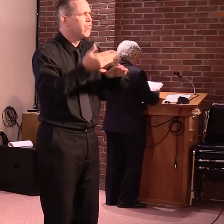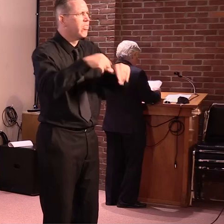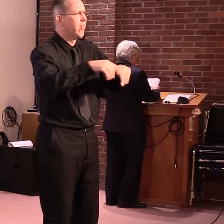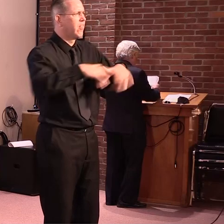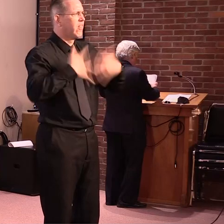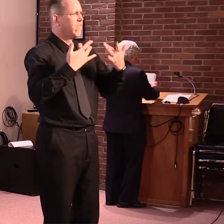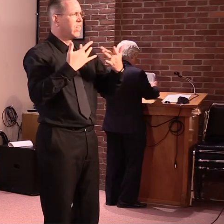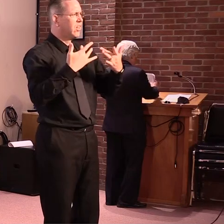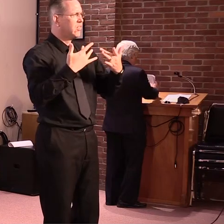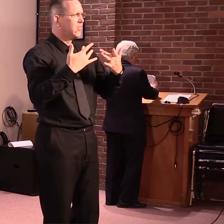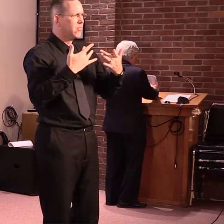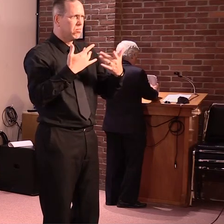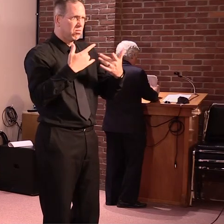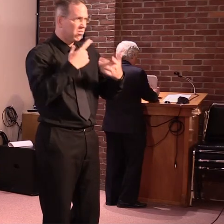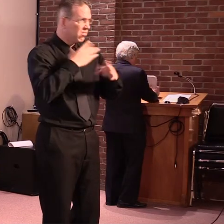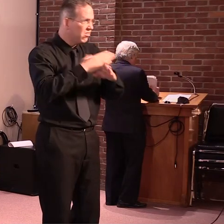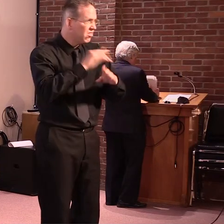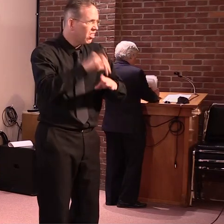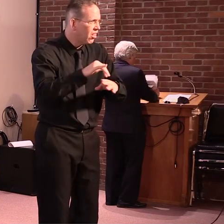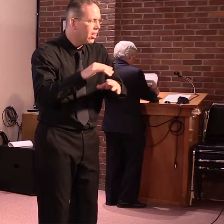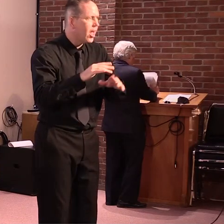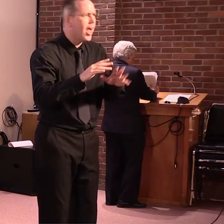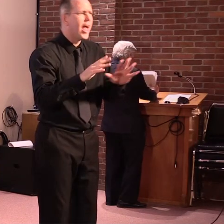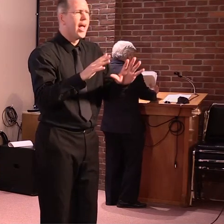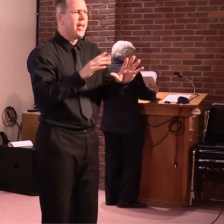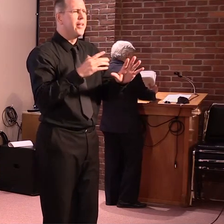understand, at a recent rally on the State House steps,